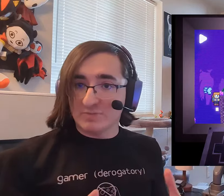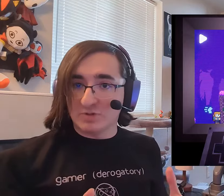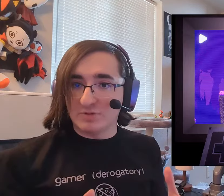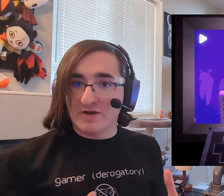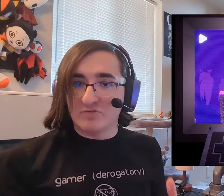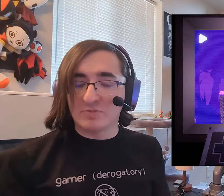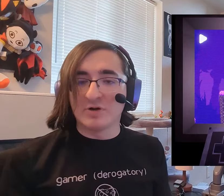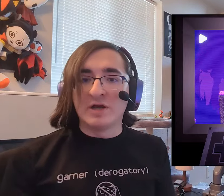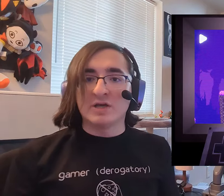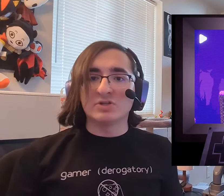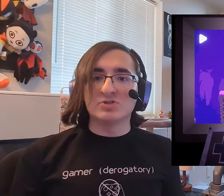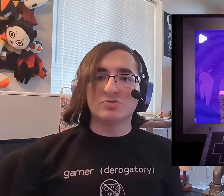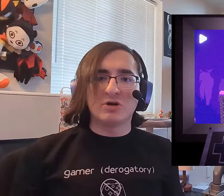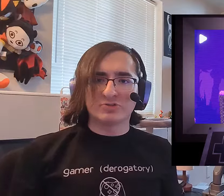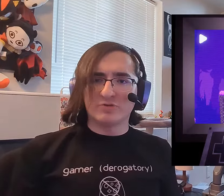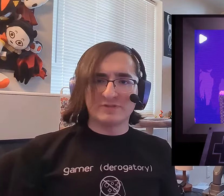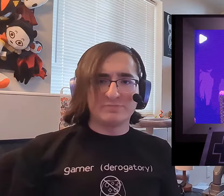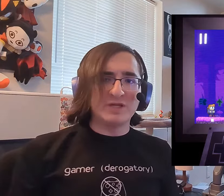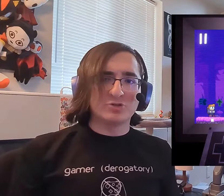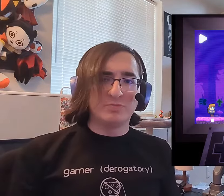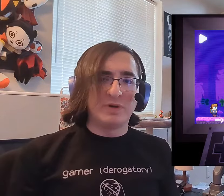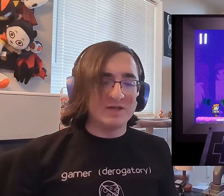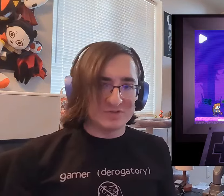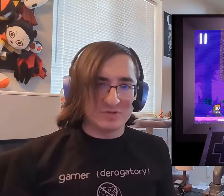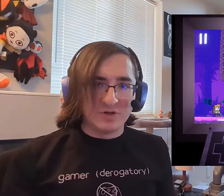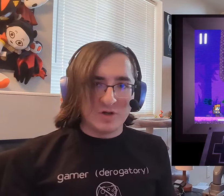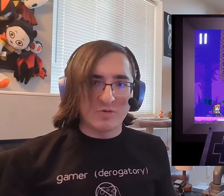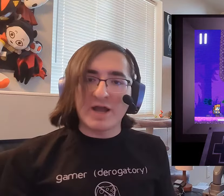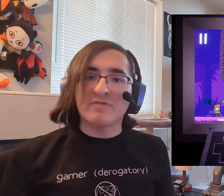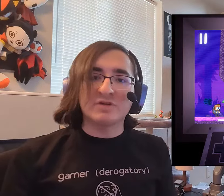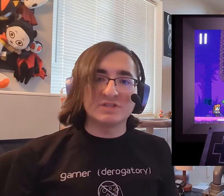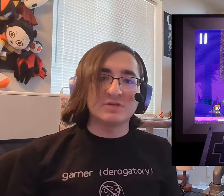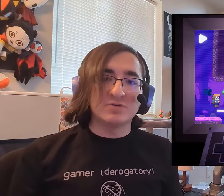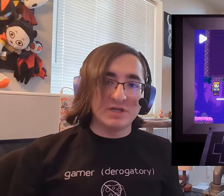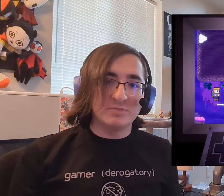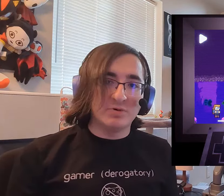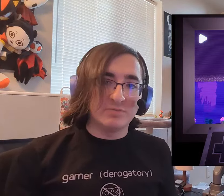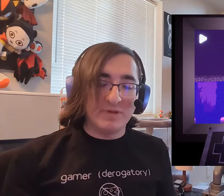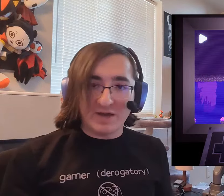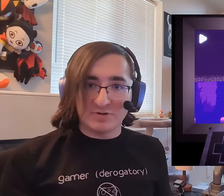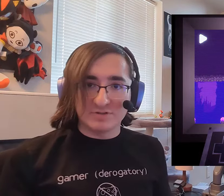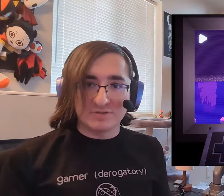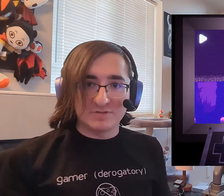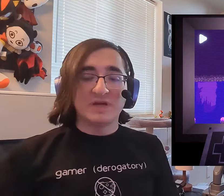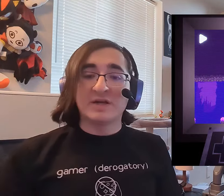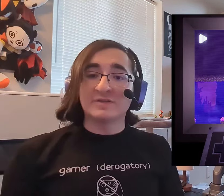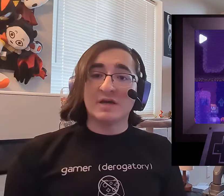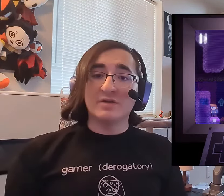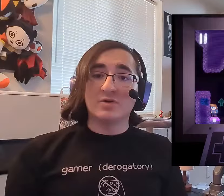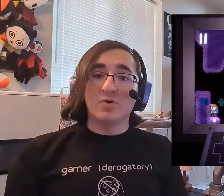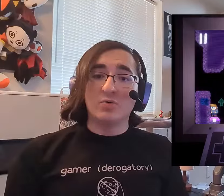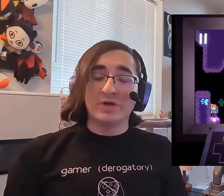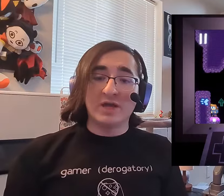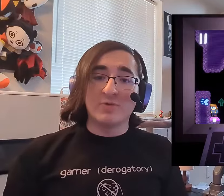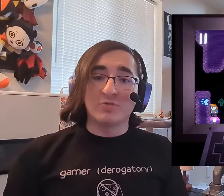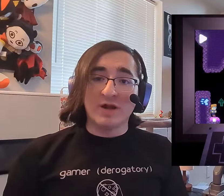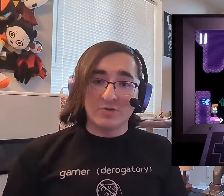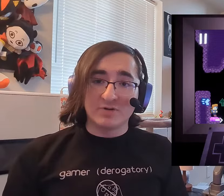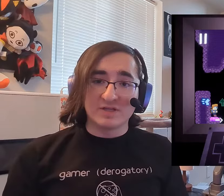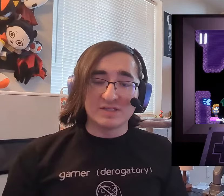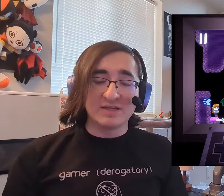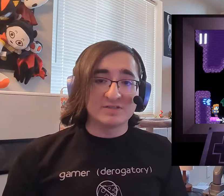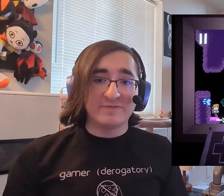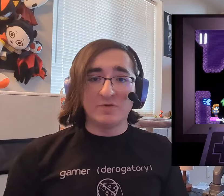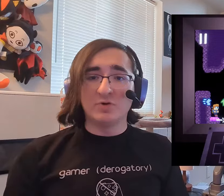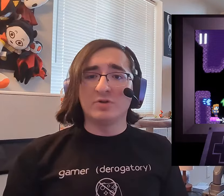gameplay of a typical platformer into a sort of spatial puzzle where every single input matters. And I designed the whole game